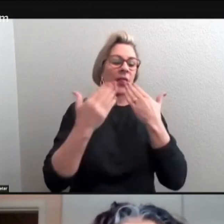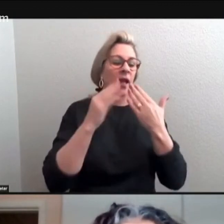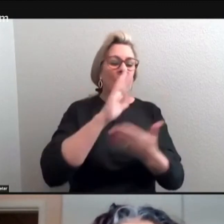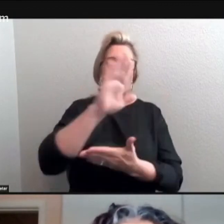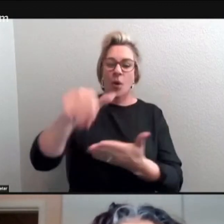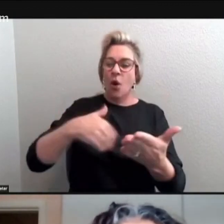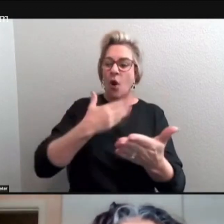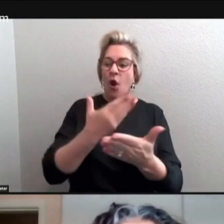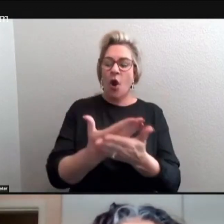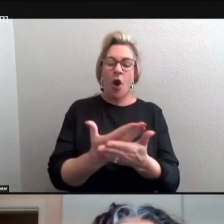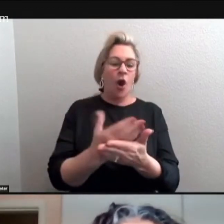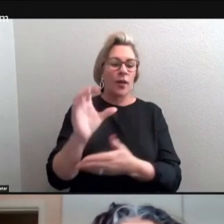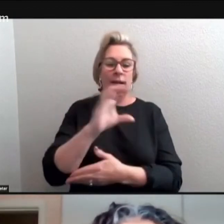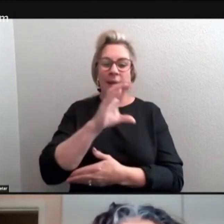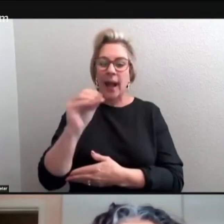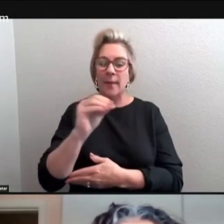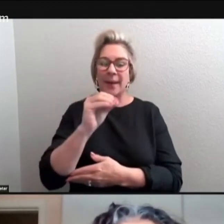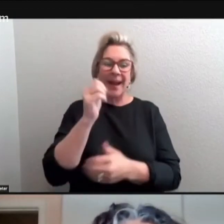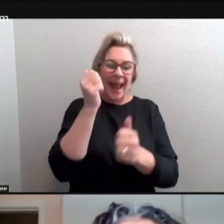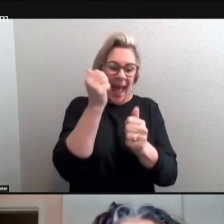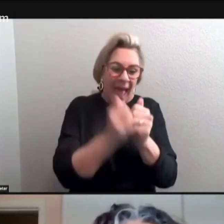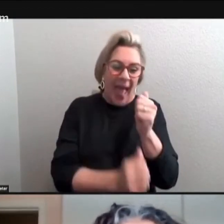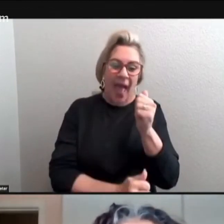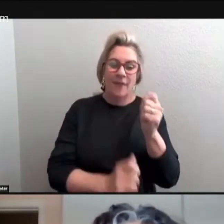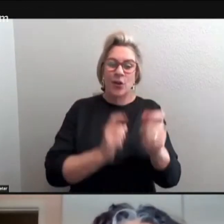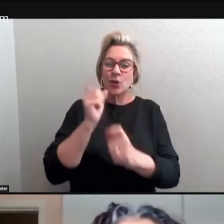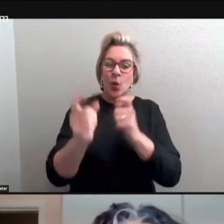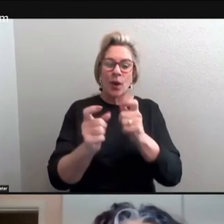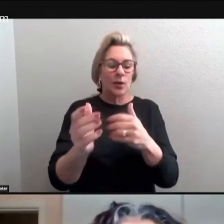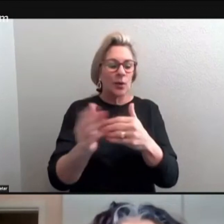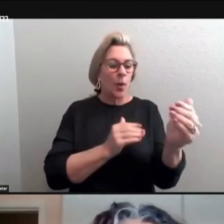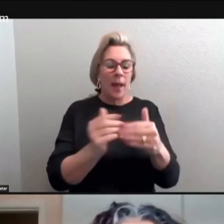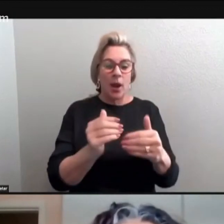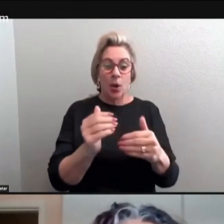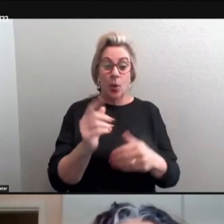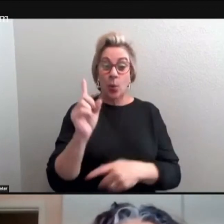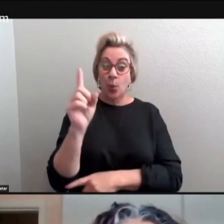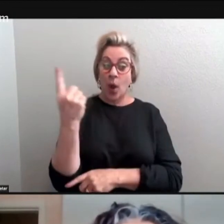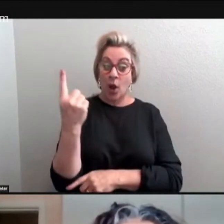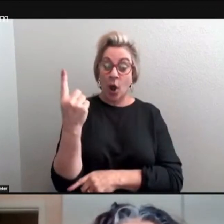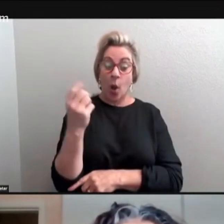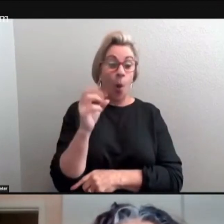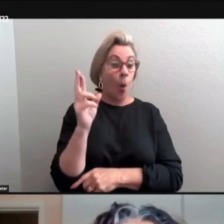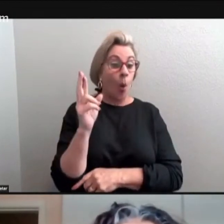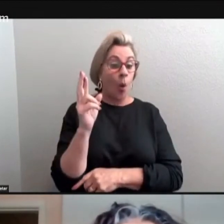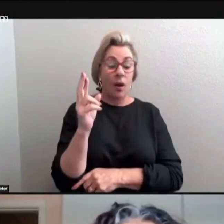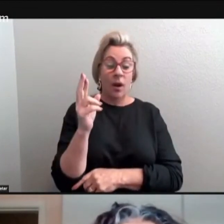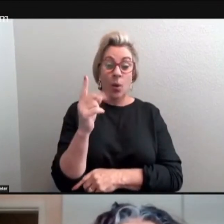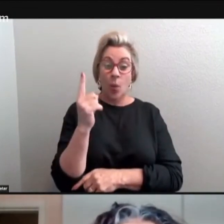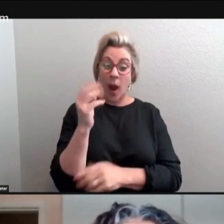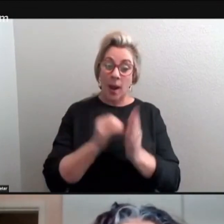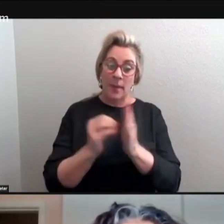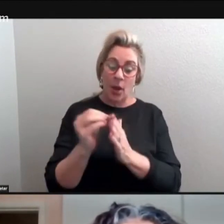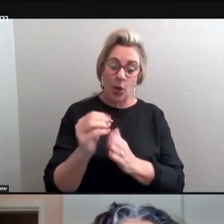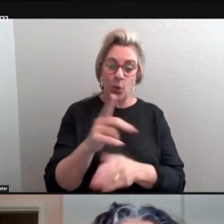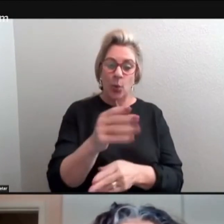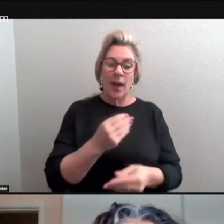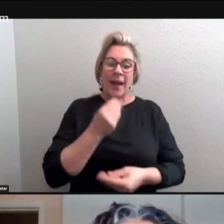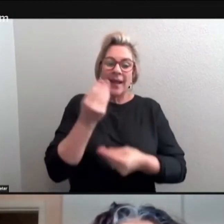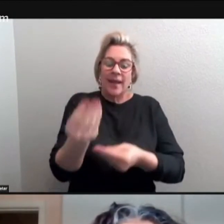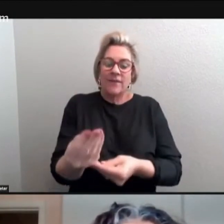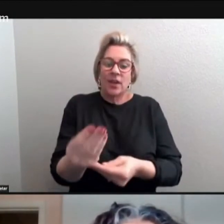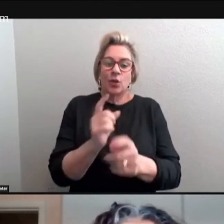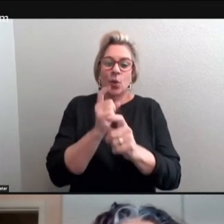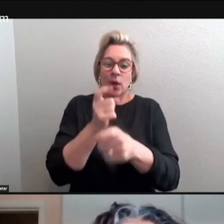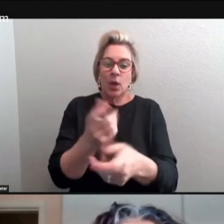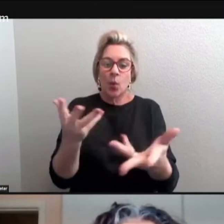Foundation, and every donor that stepped up, whether it's $1 or whether it's $1 million. You've given what you can. This